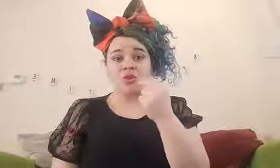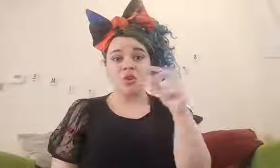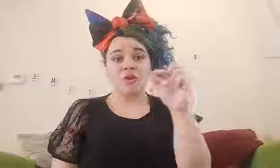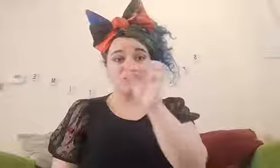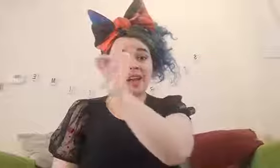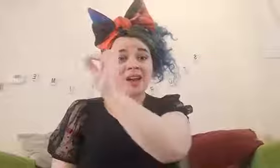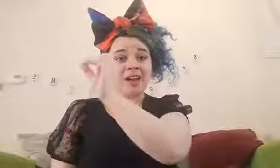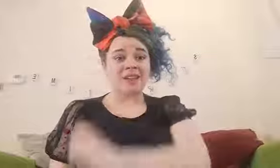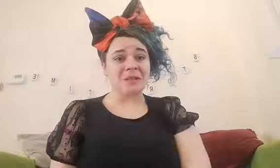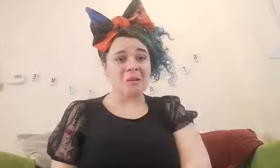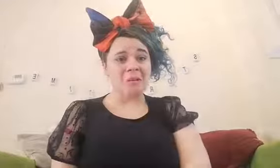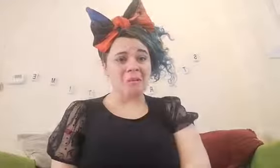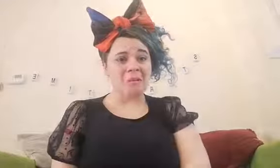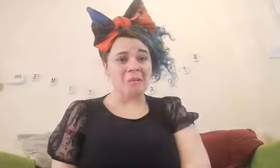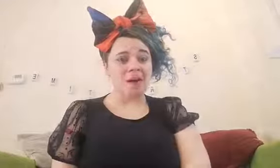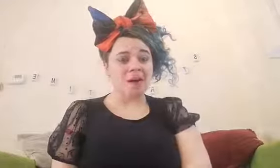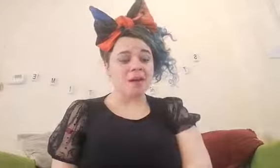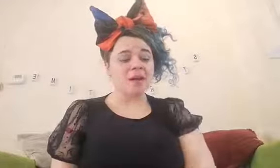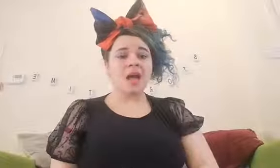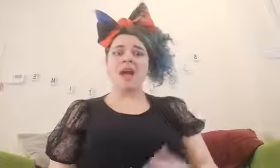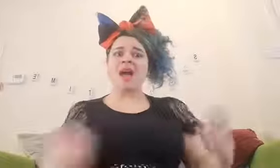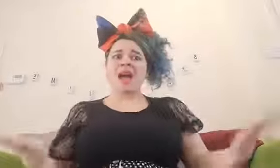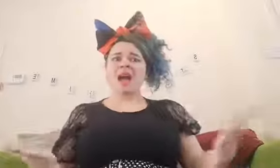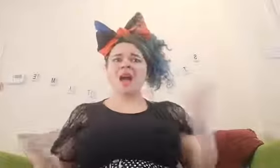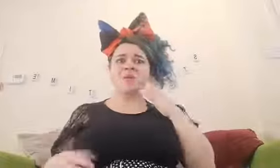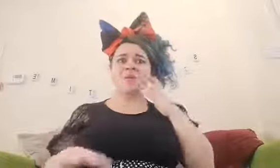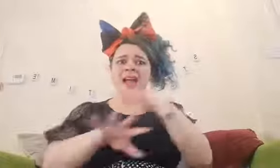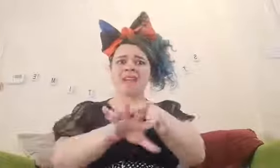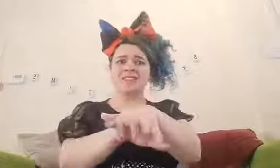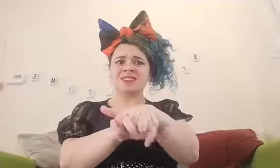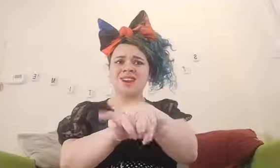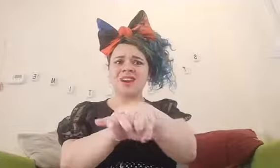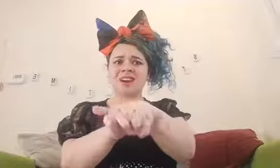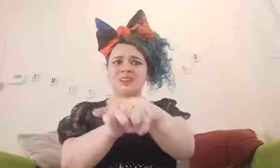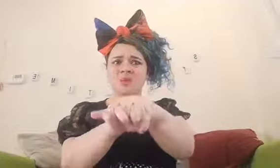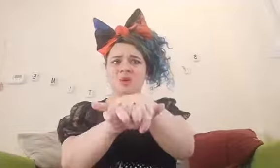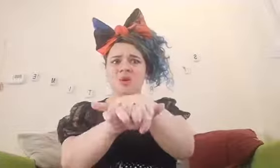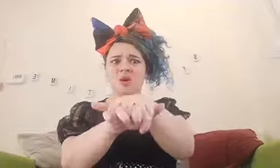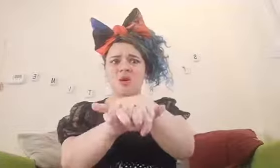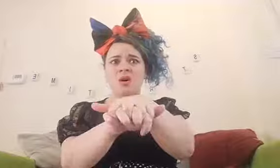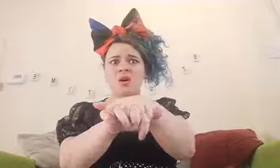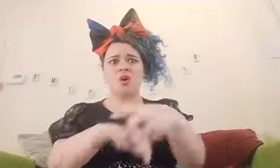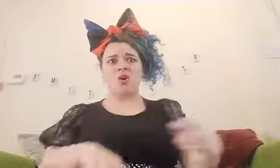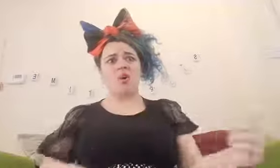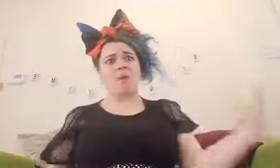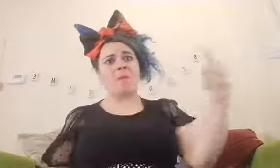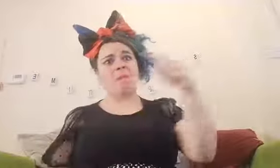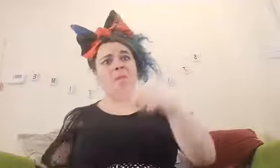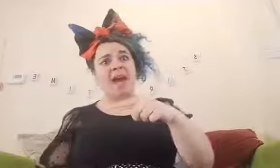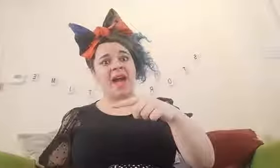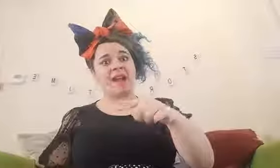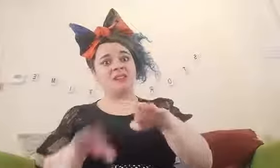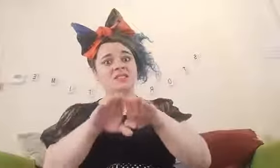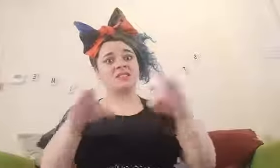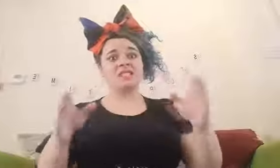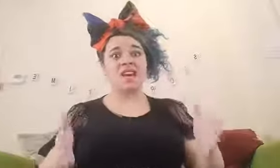those strawberry flies. Ooh. And when Turtle got back to the